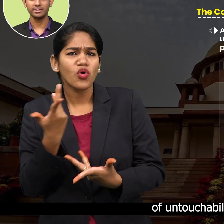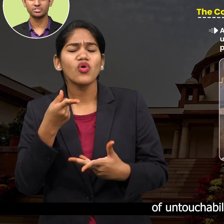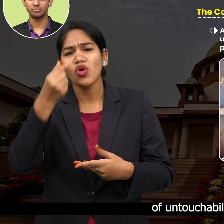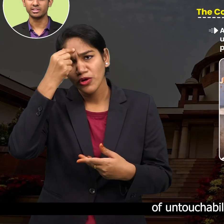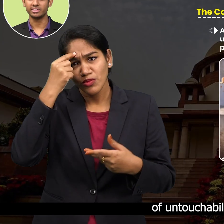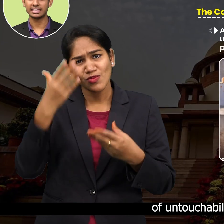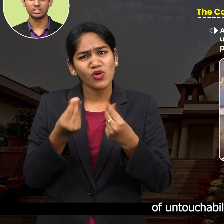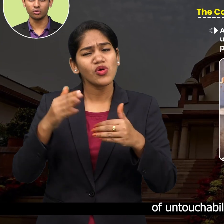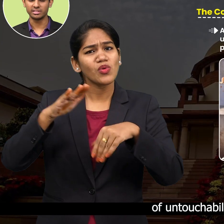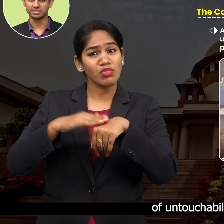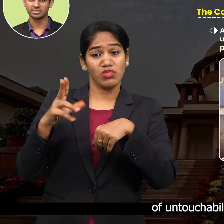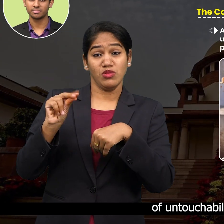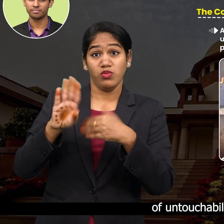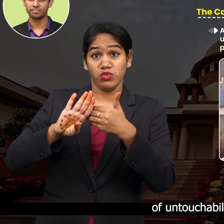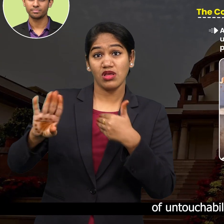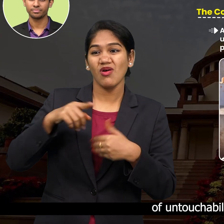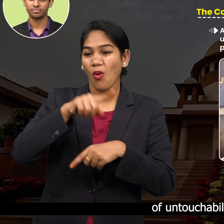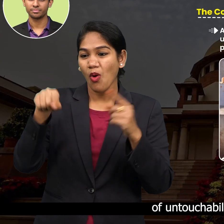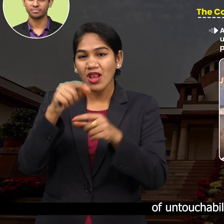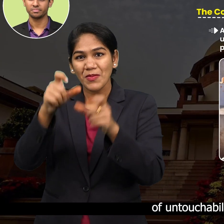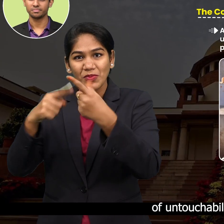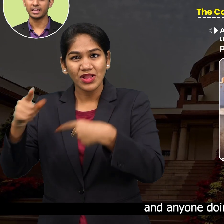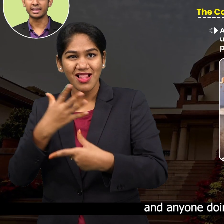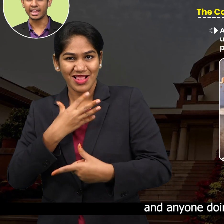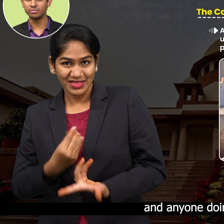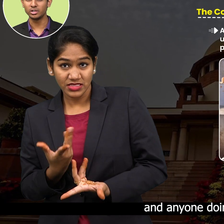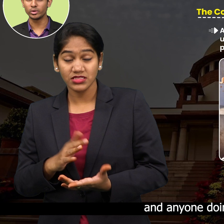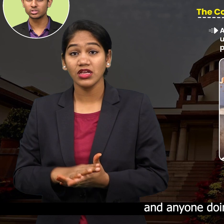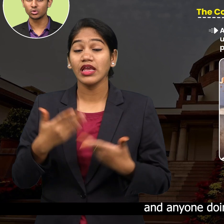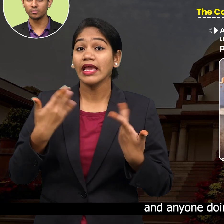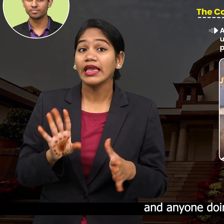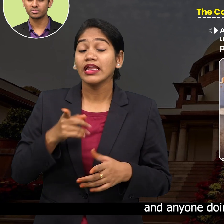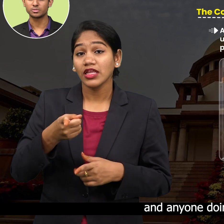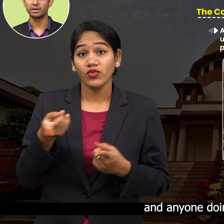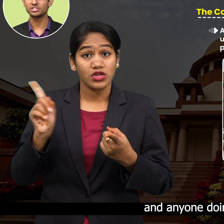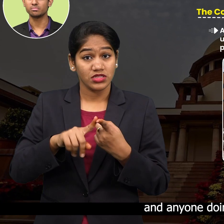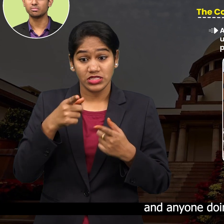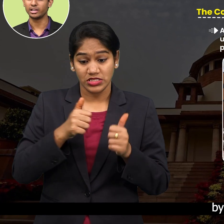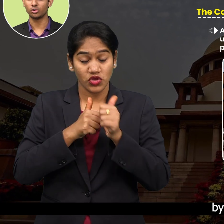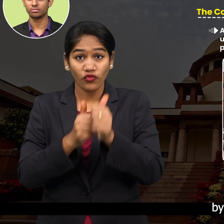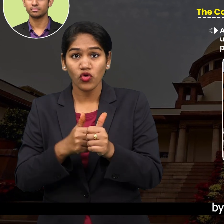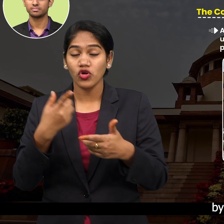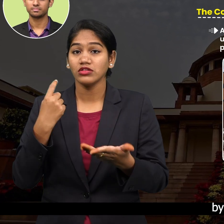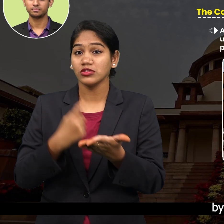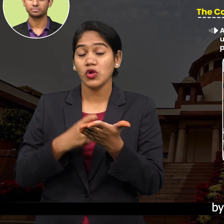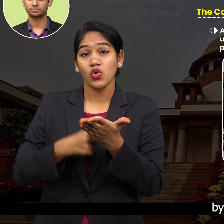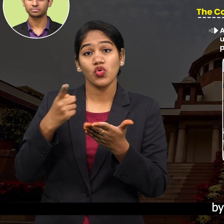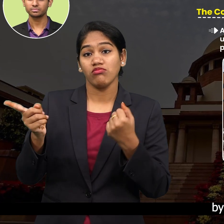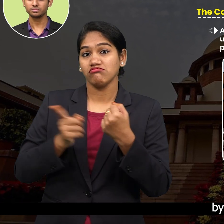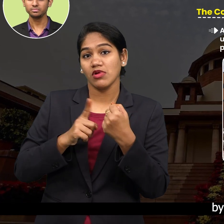of untouchability as an offence, and anyone doing so is punishable by law.